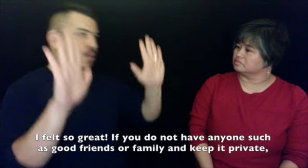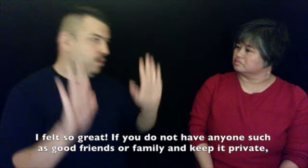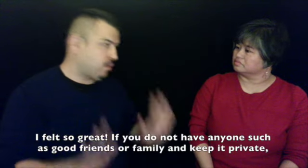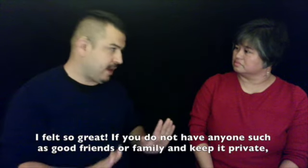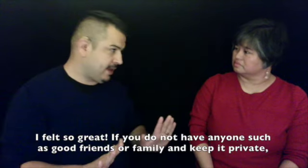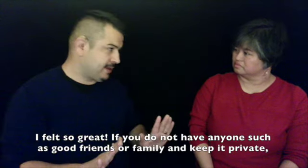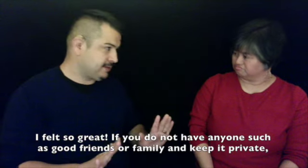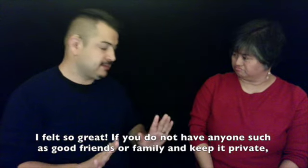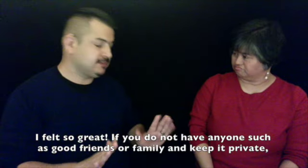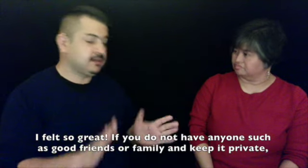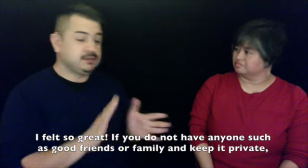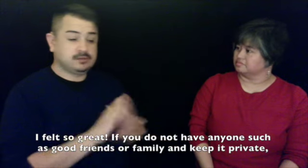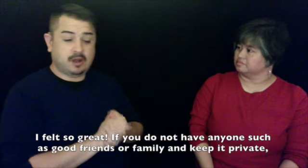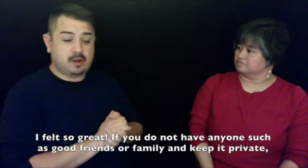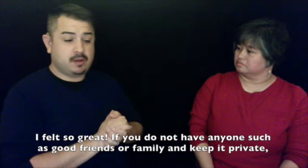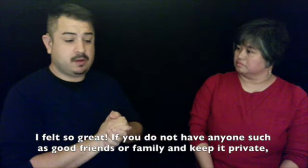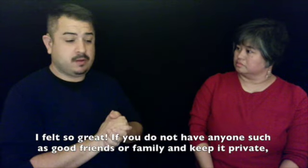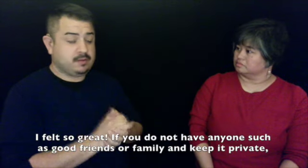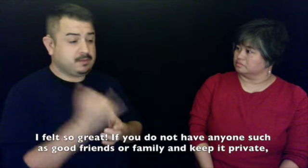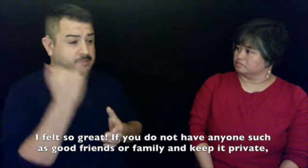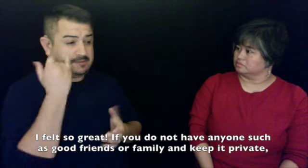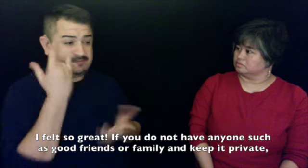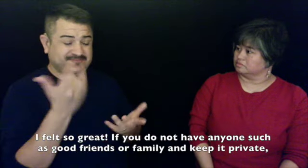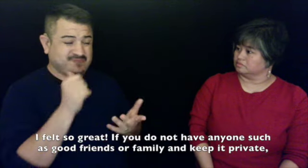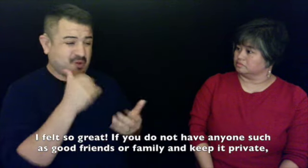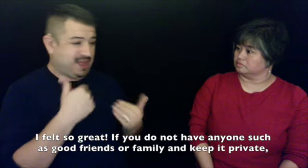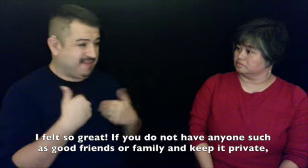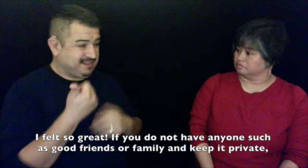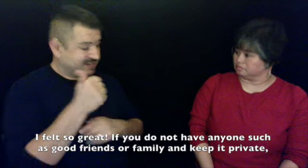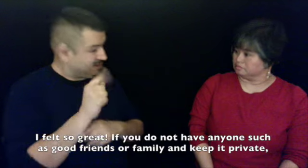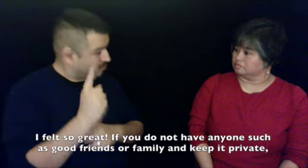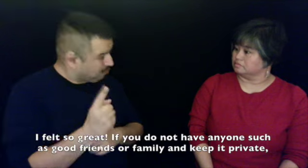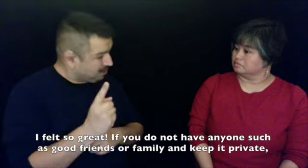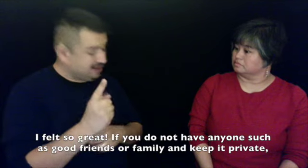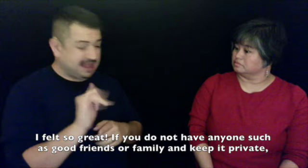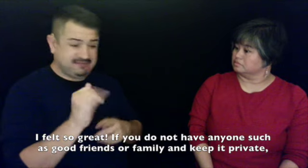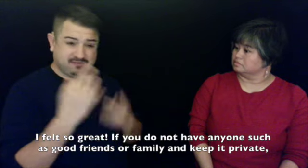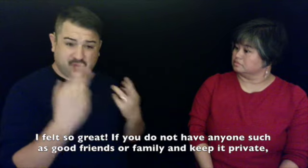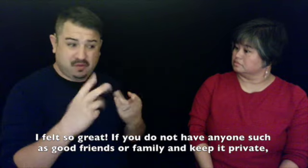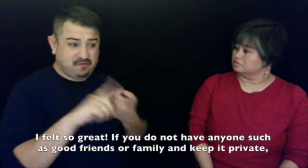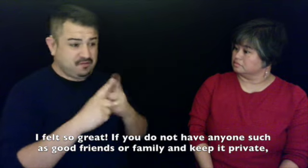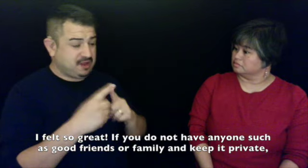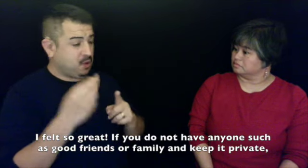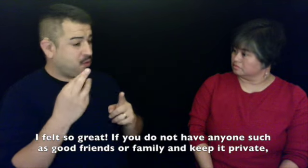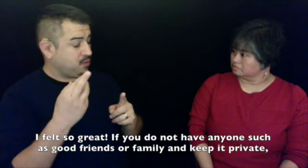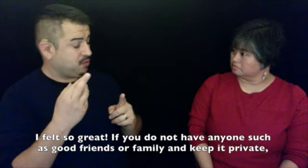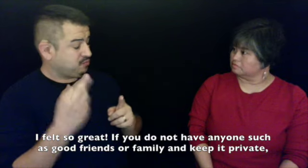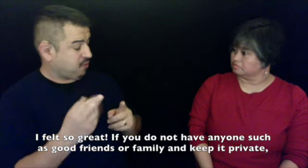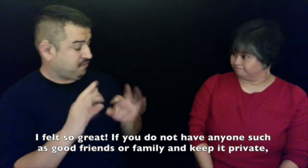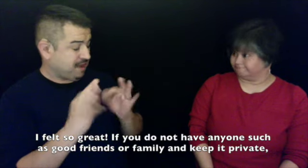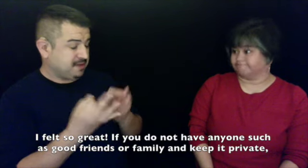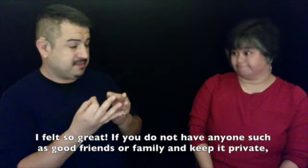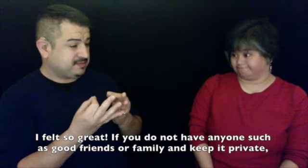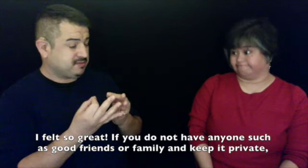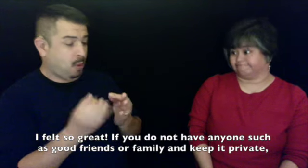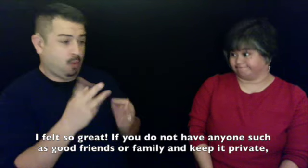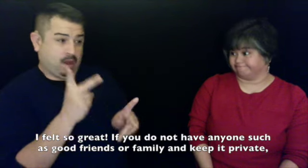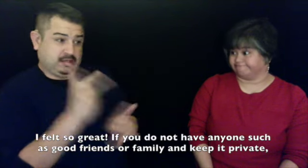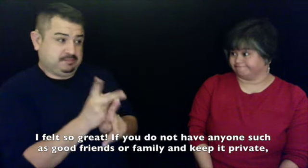It feels so great. If you do not have anyone such as a good friend or family member and keep it